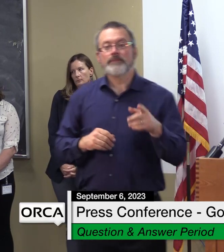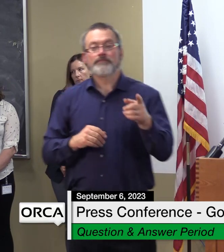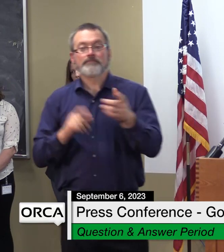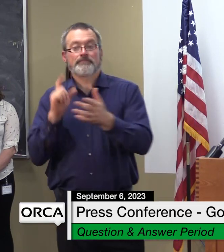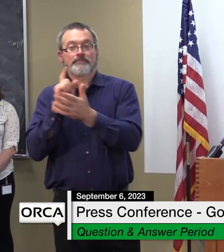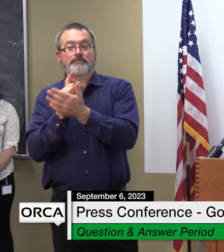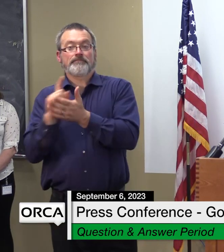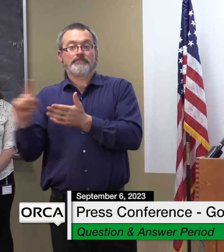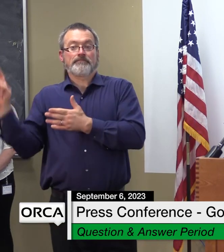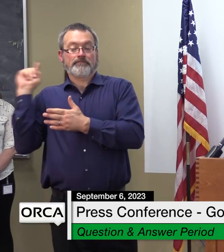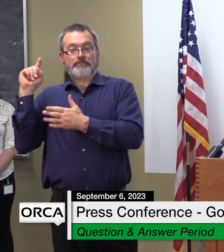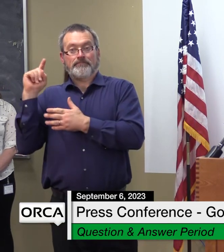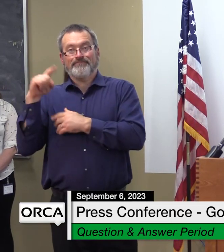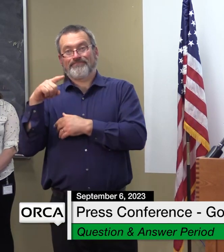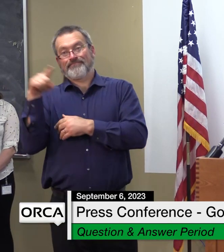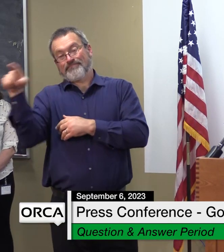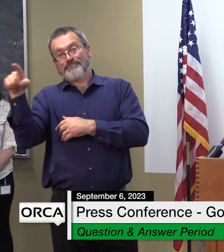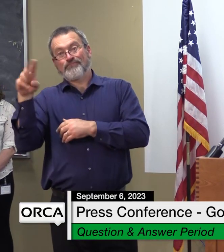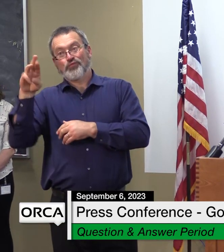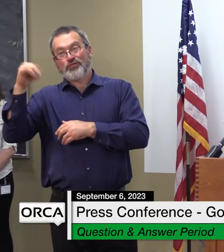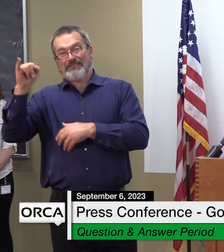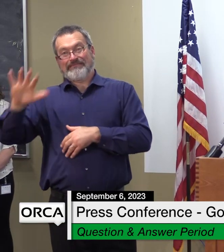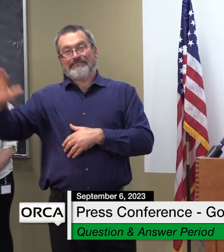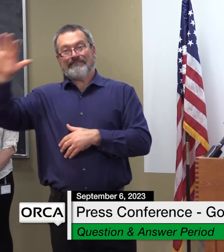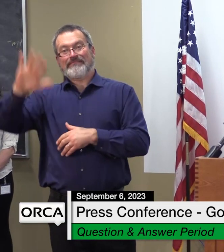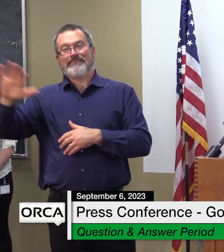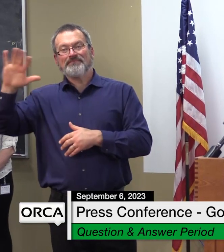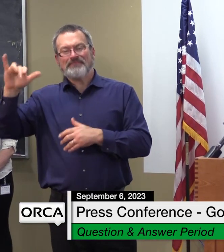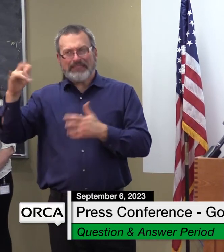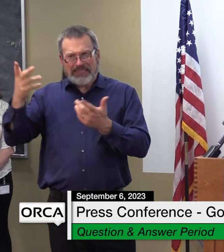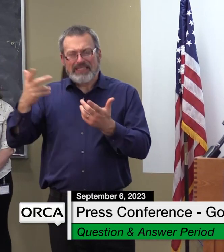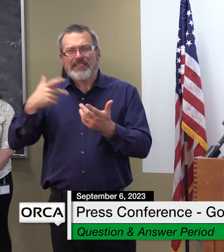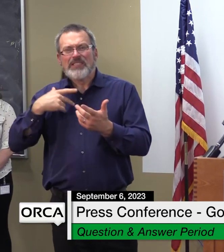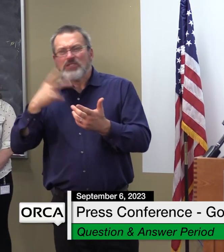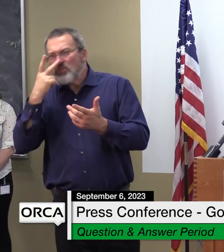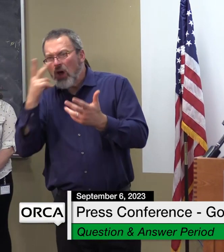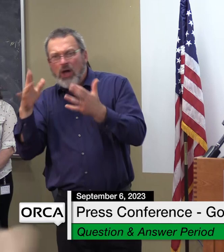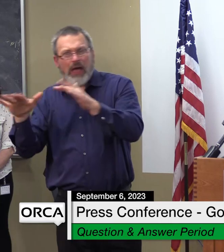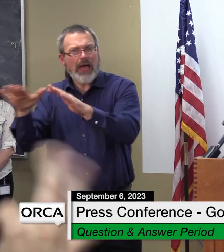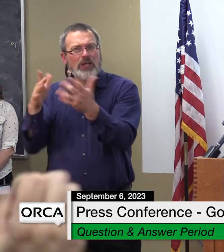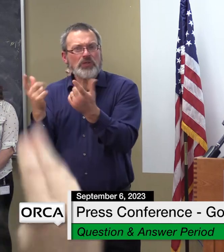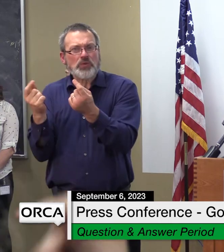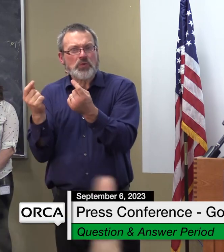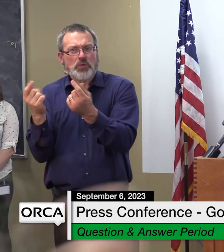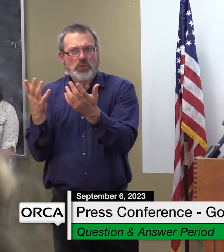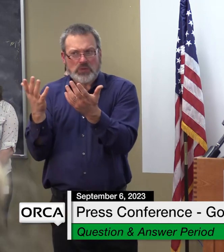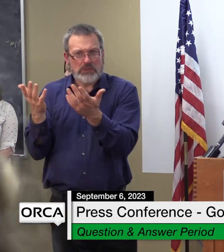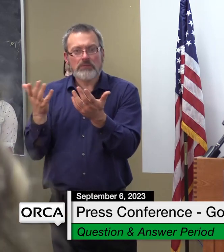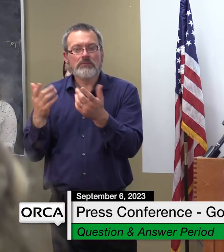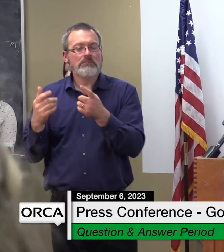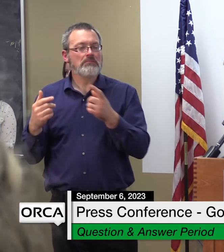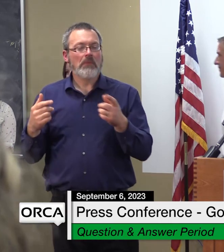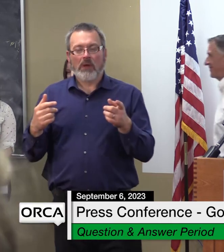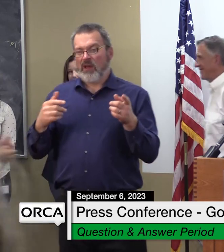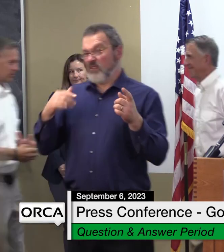or any update on where those would go? General Roy question.